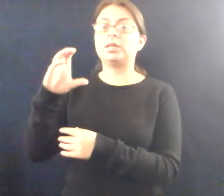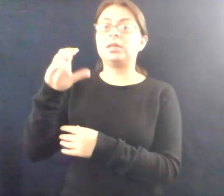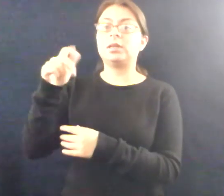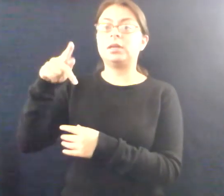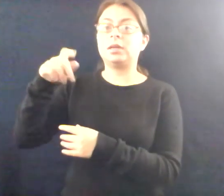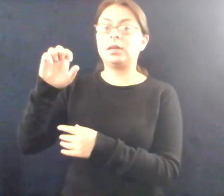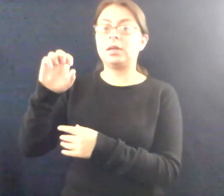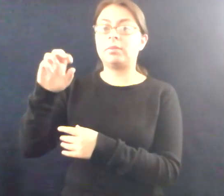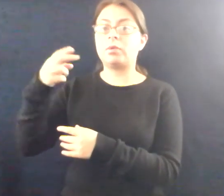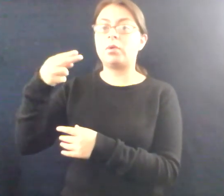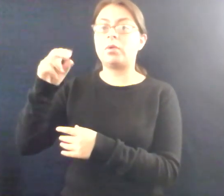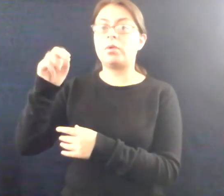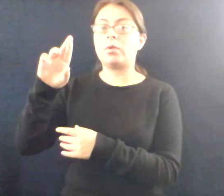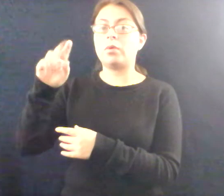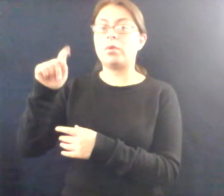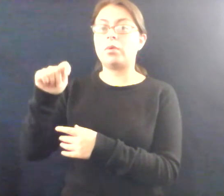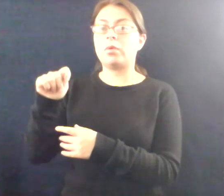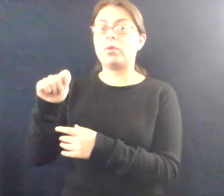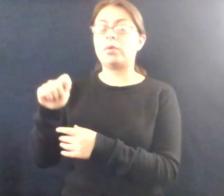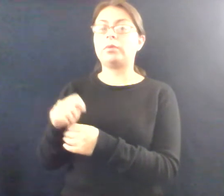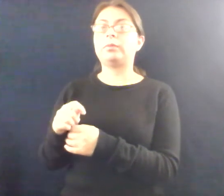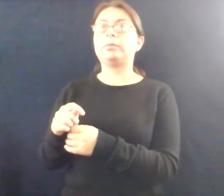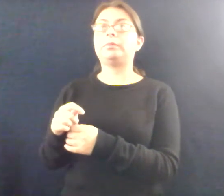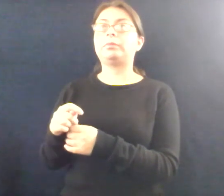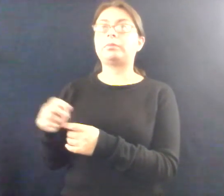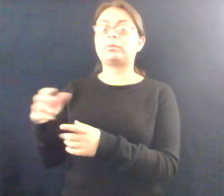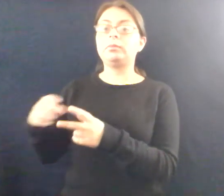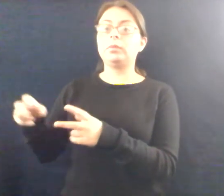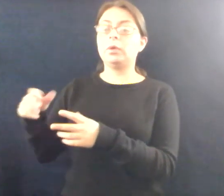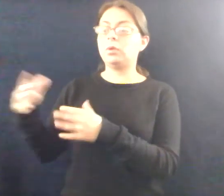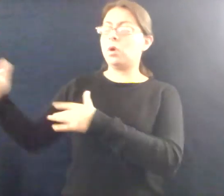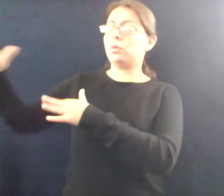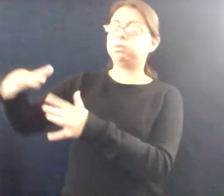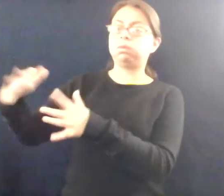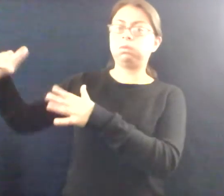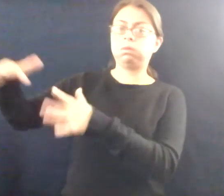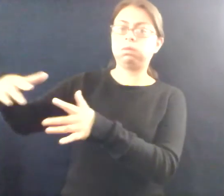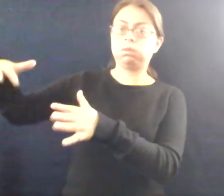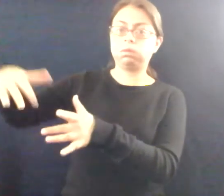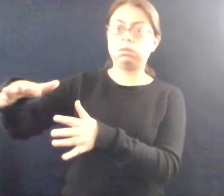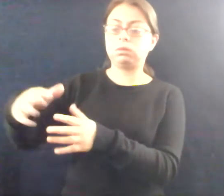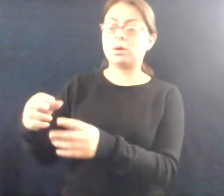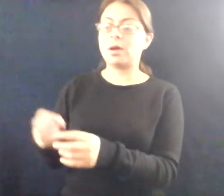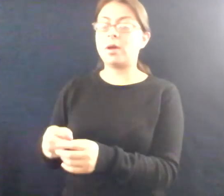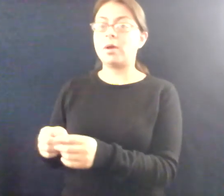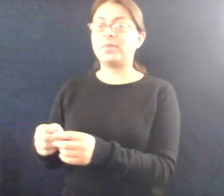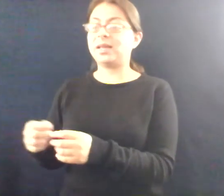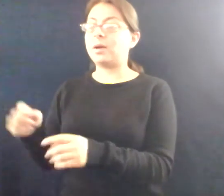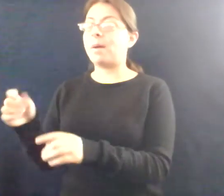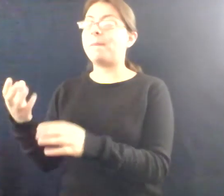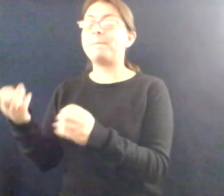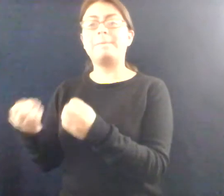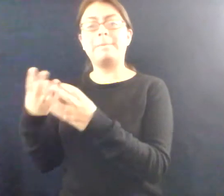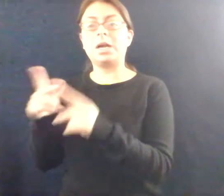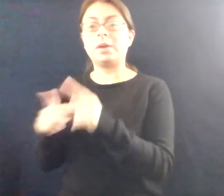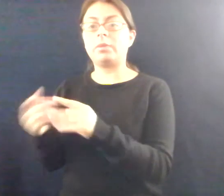The rough weather and water around the Horn sent many ships and passengers to their graves.